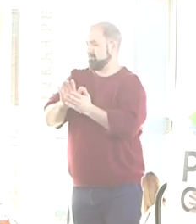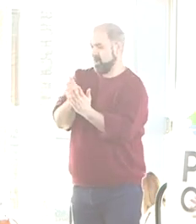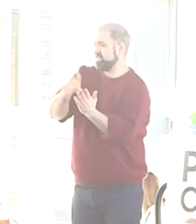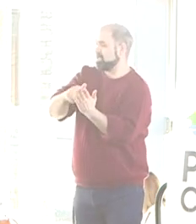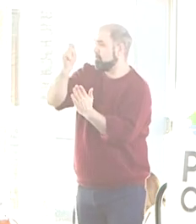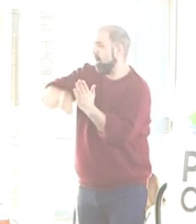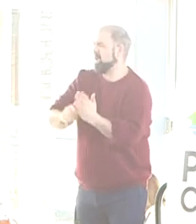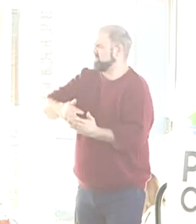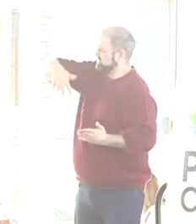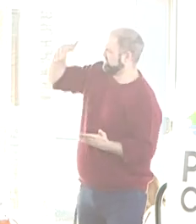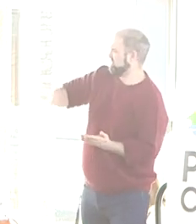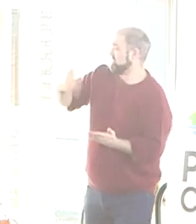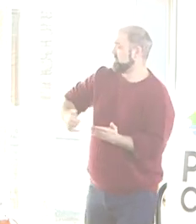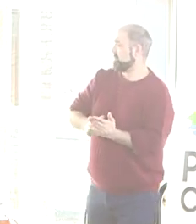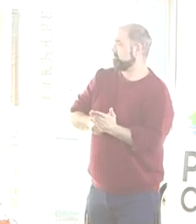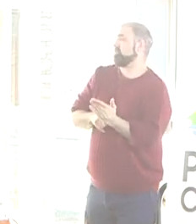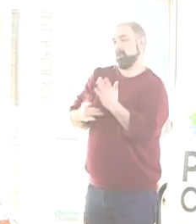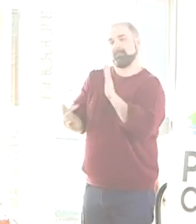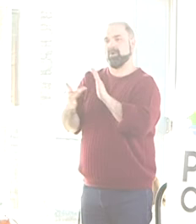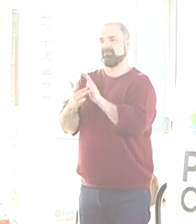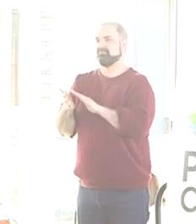So do order it from your local library.